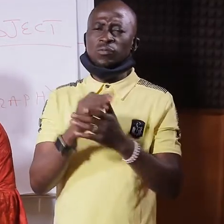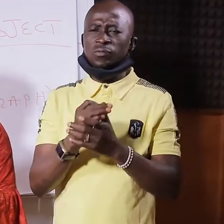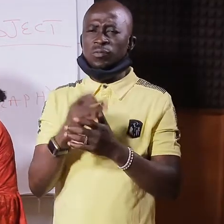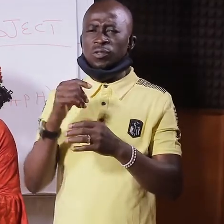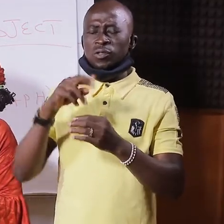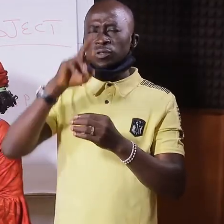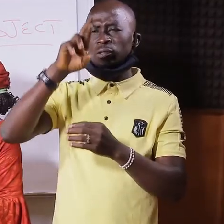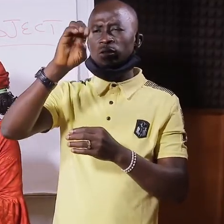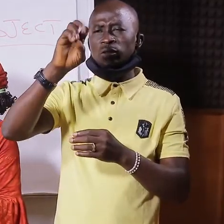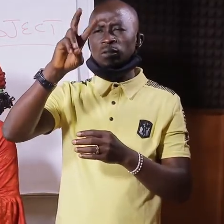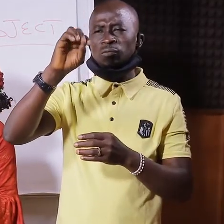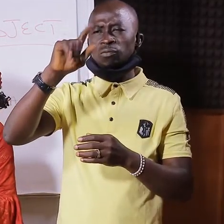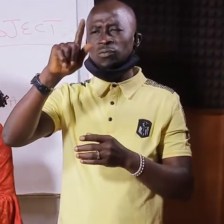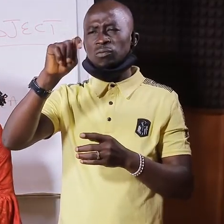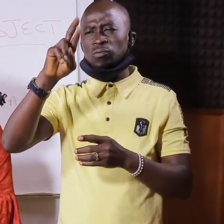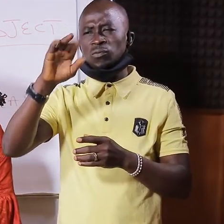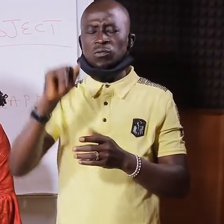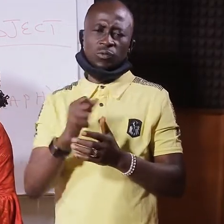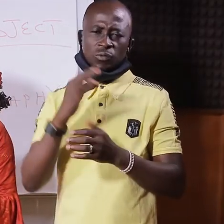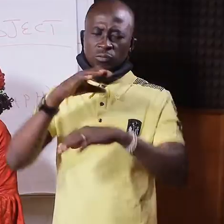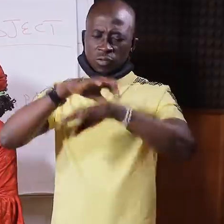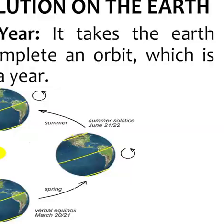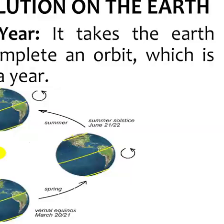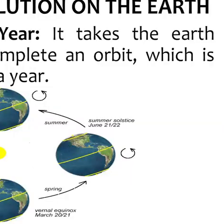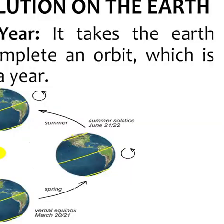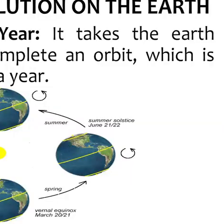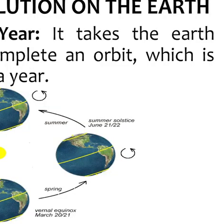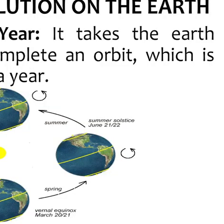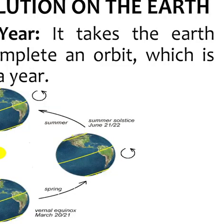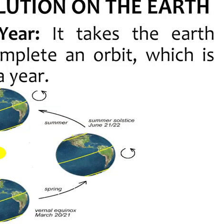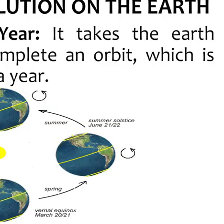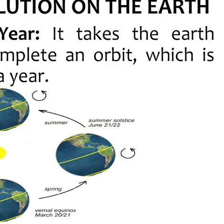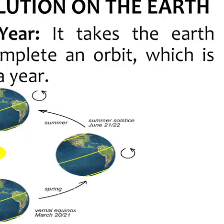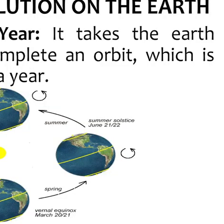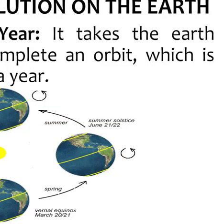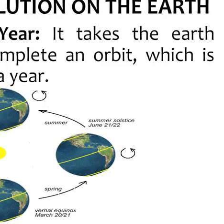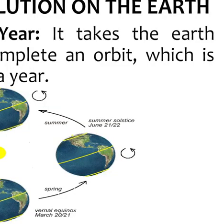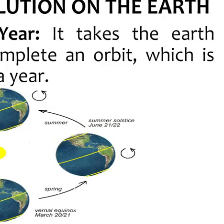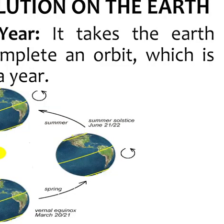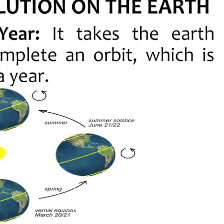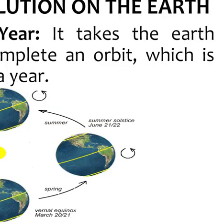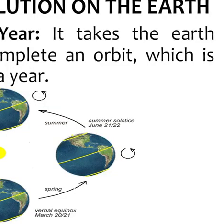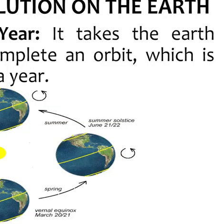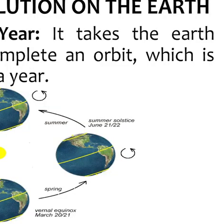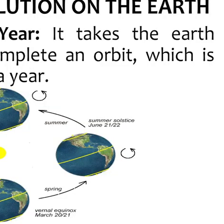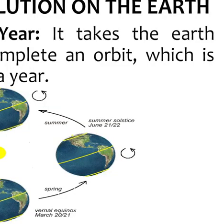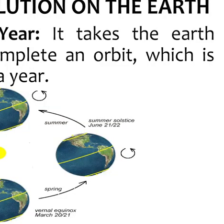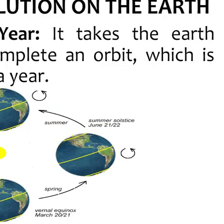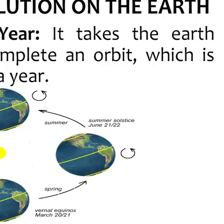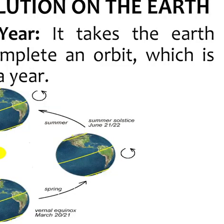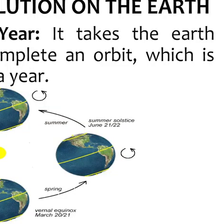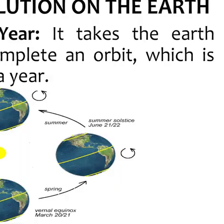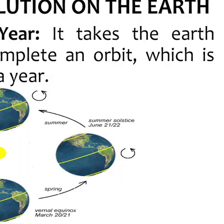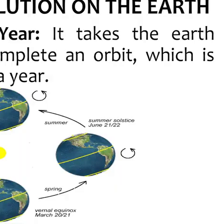the revolution of the Earth? We said the Earth revolution determines a